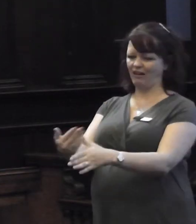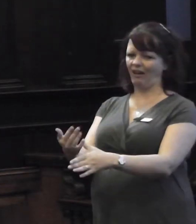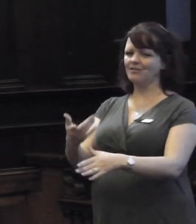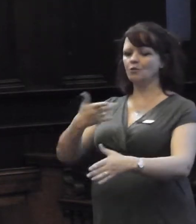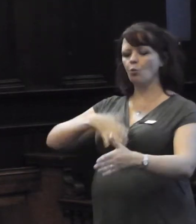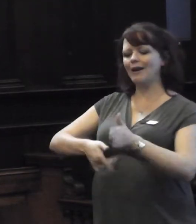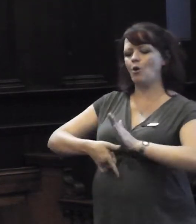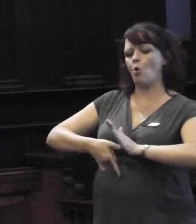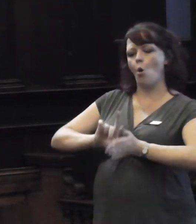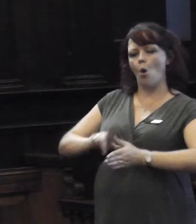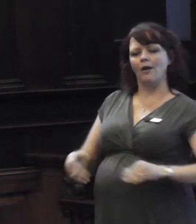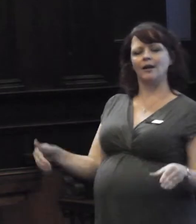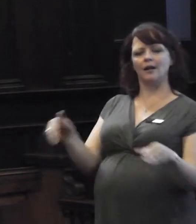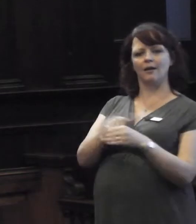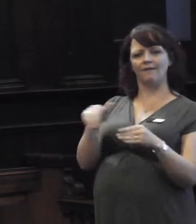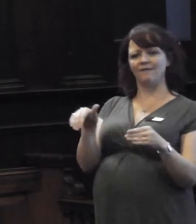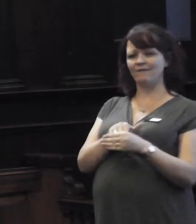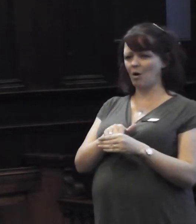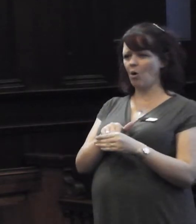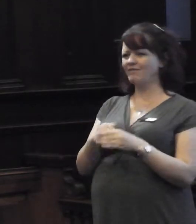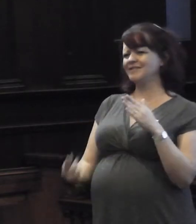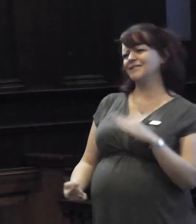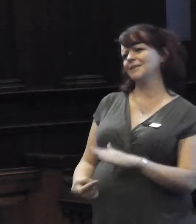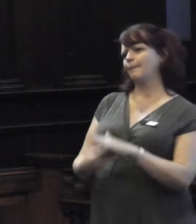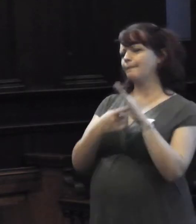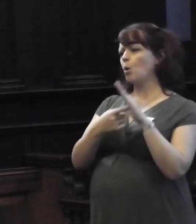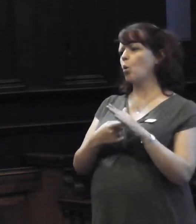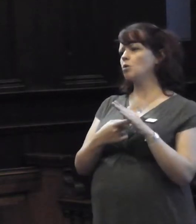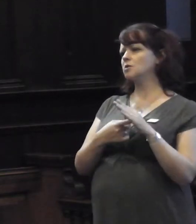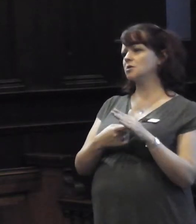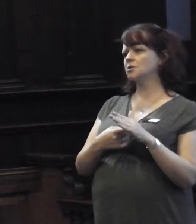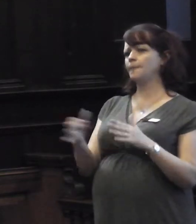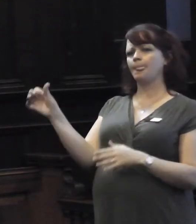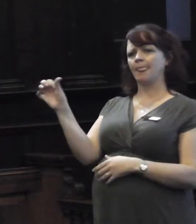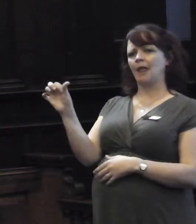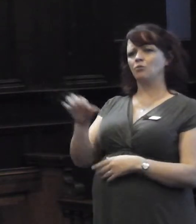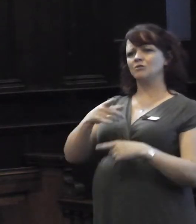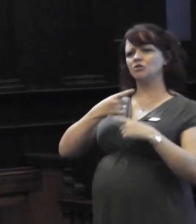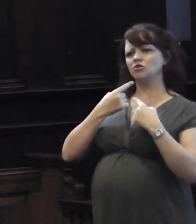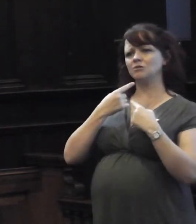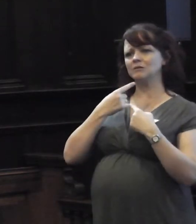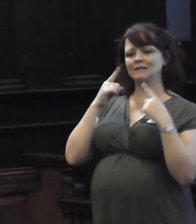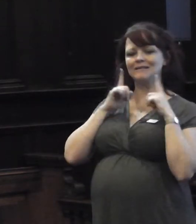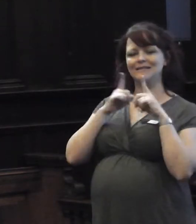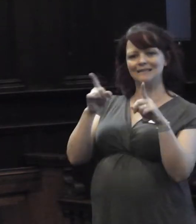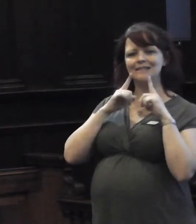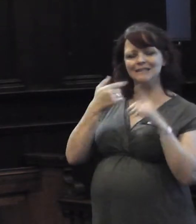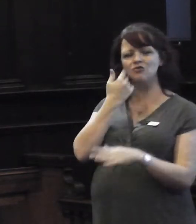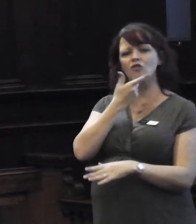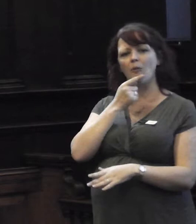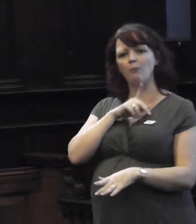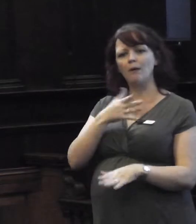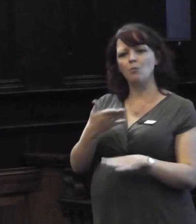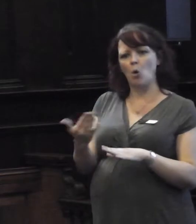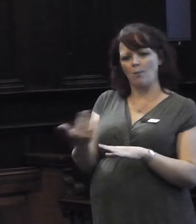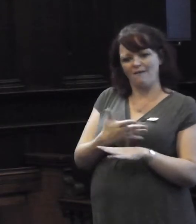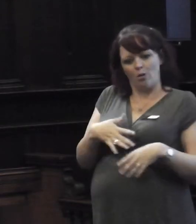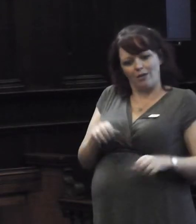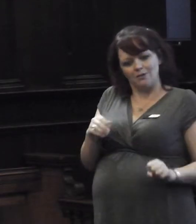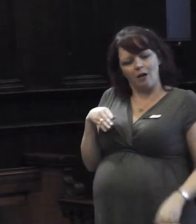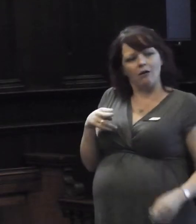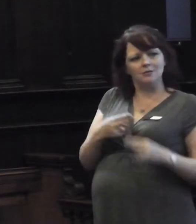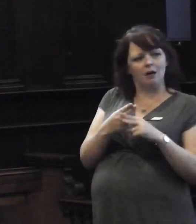intervention should be the message taken away from a conference such as this one.